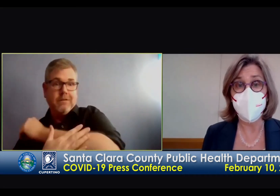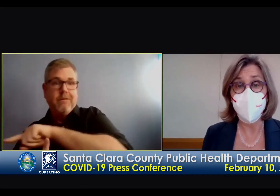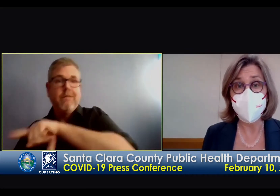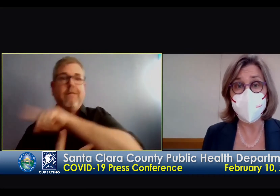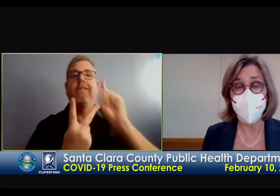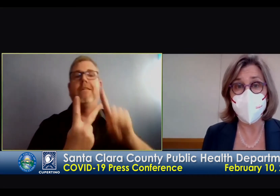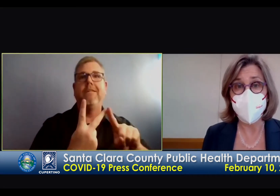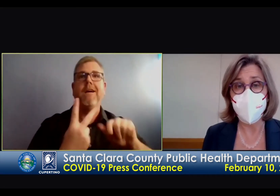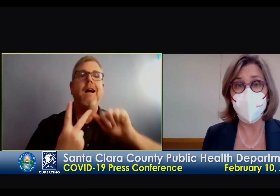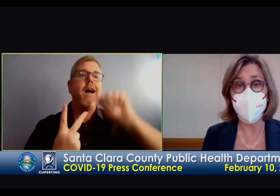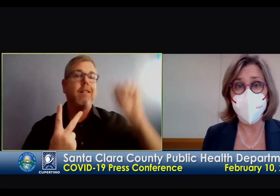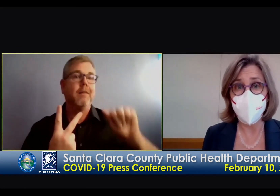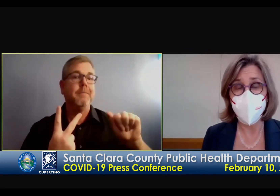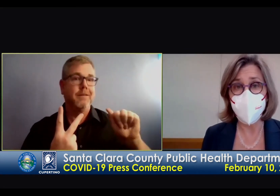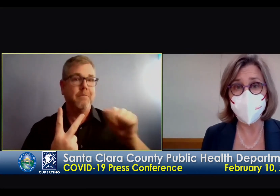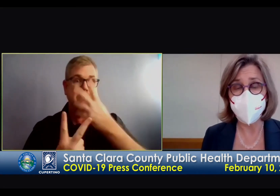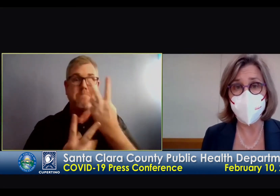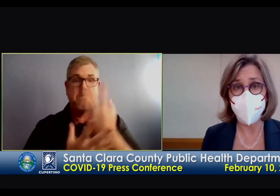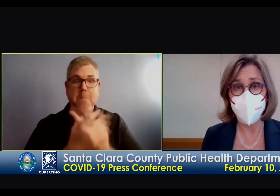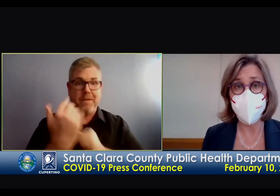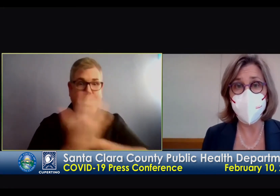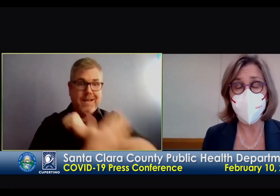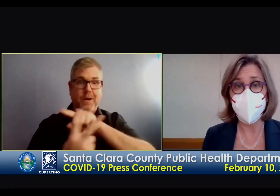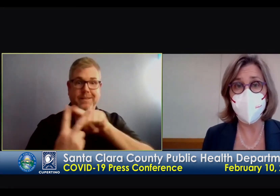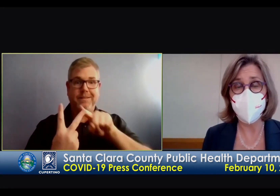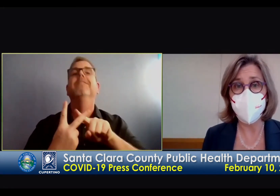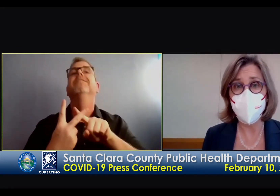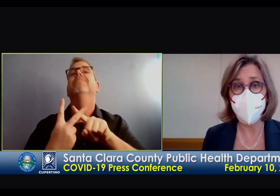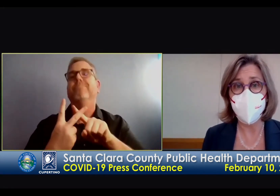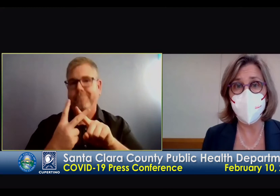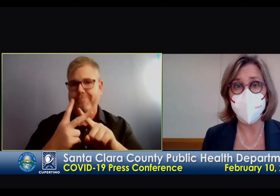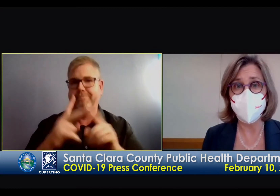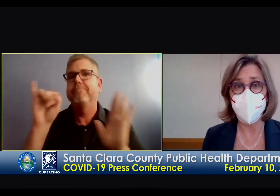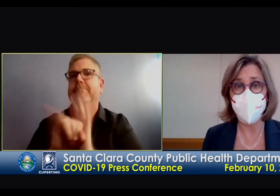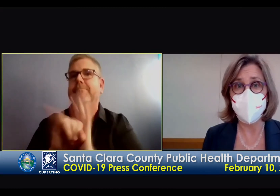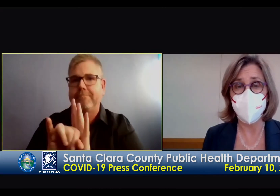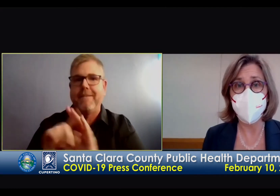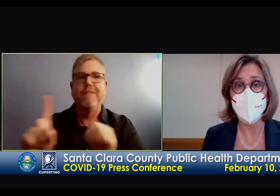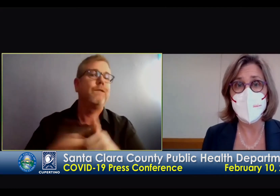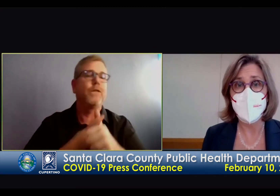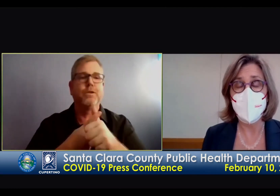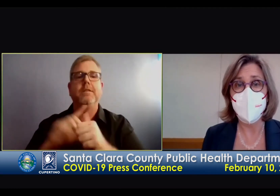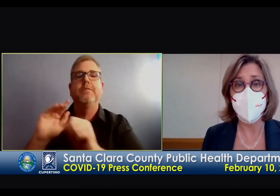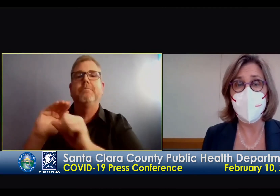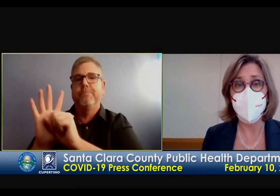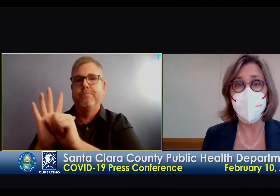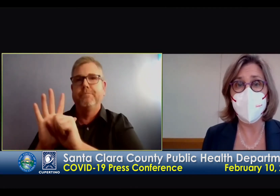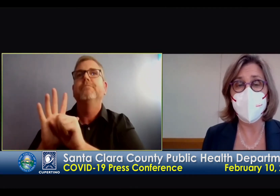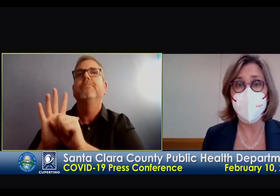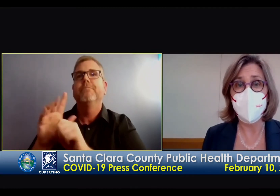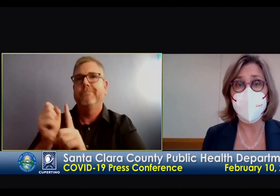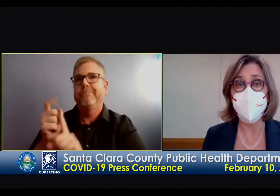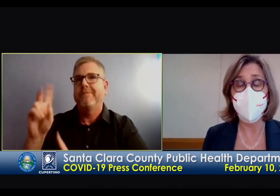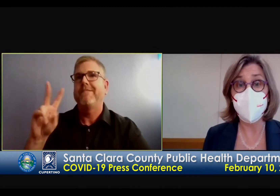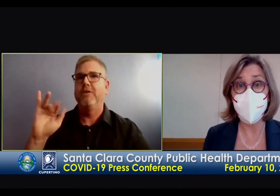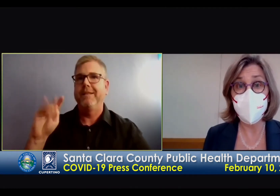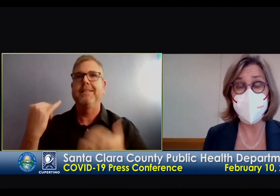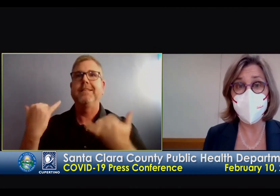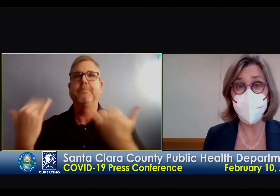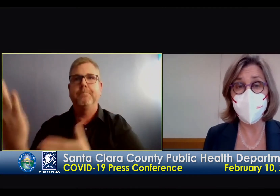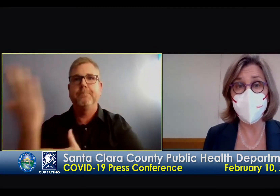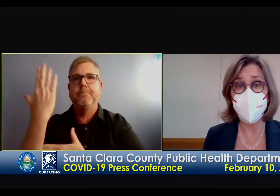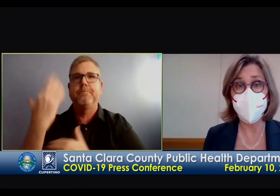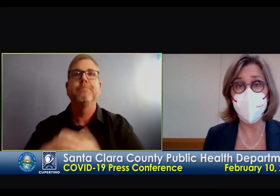to emphasize we have begun investigating. We have not completed our investigation, but the